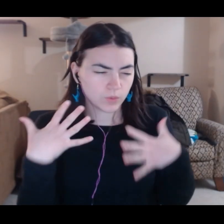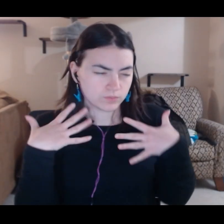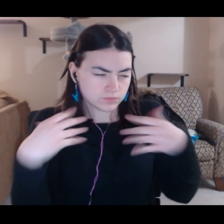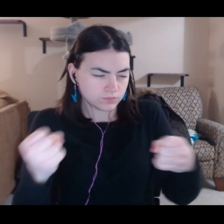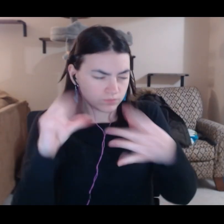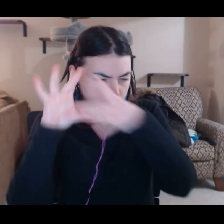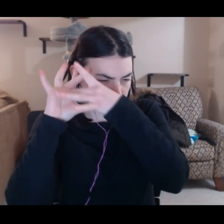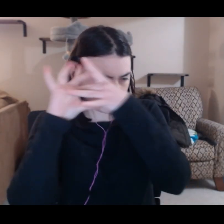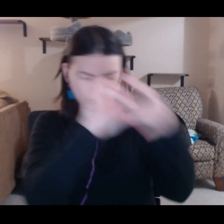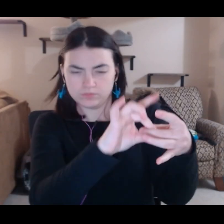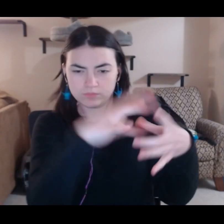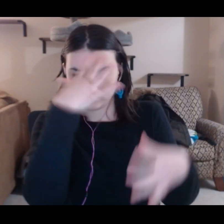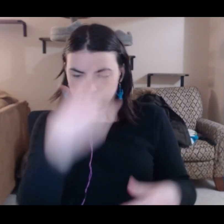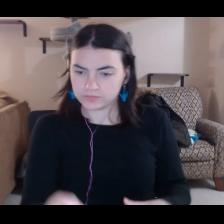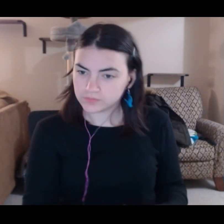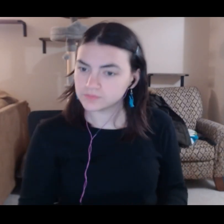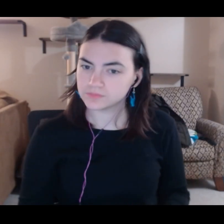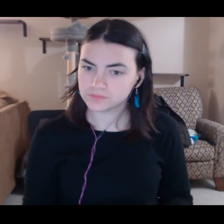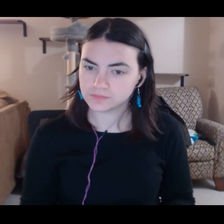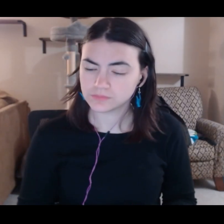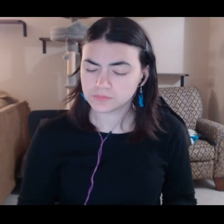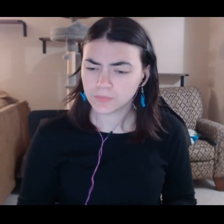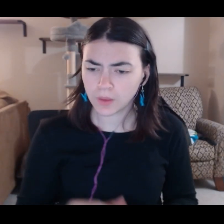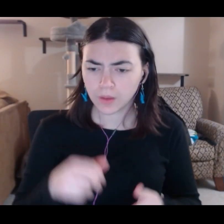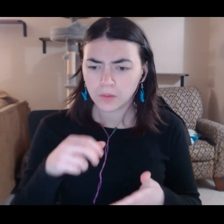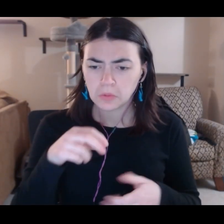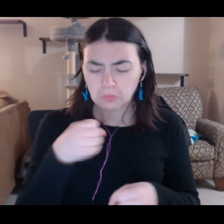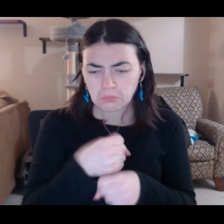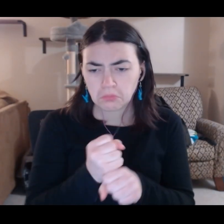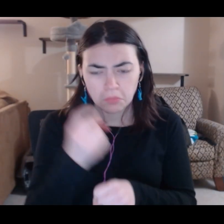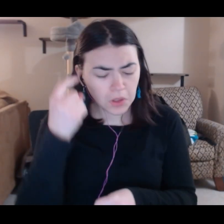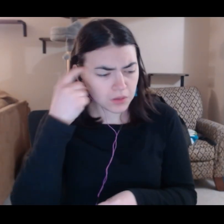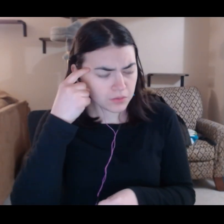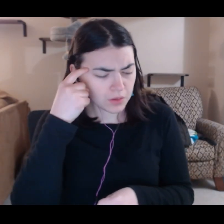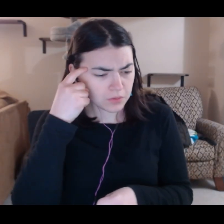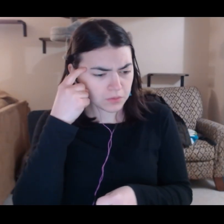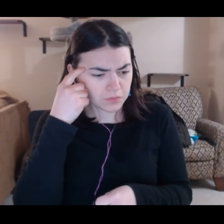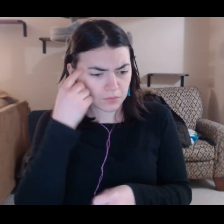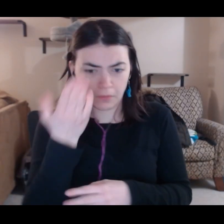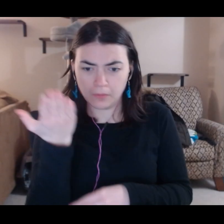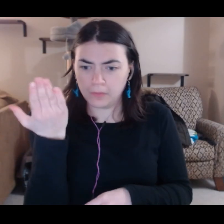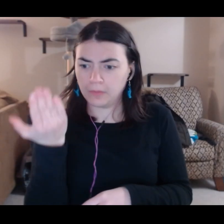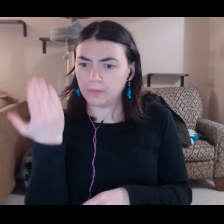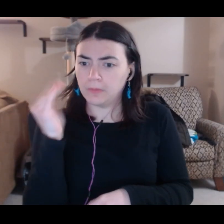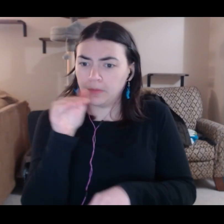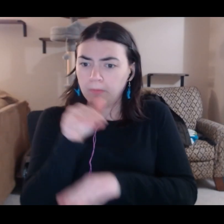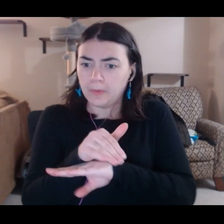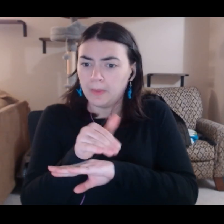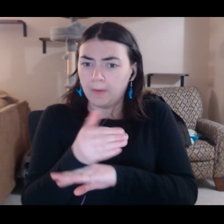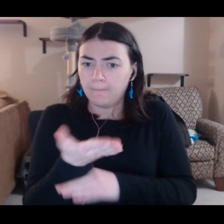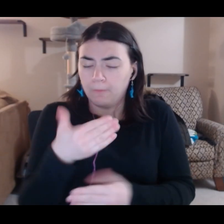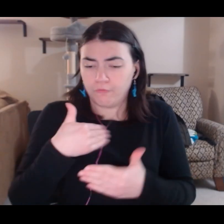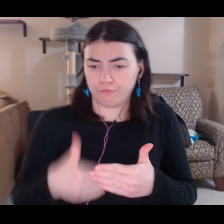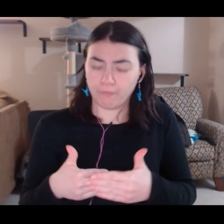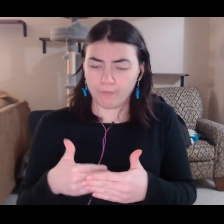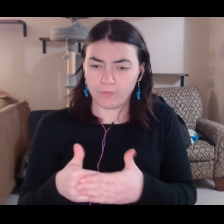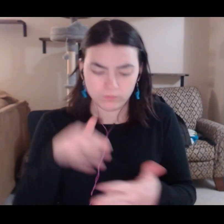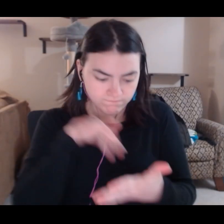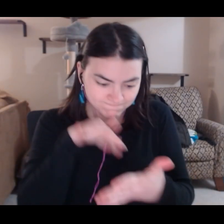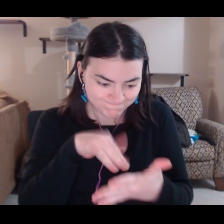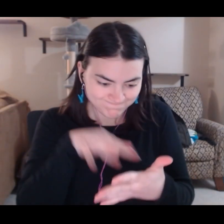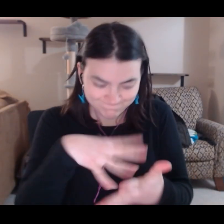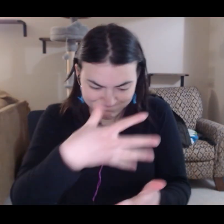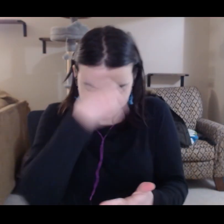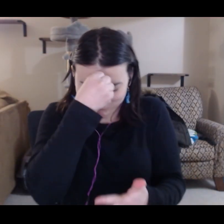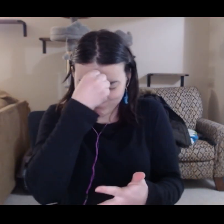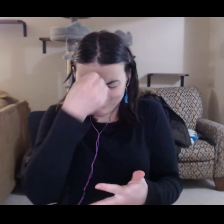logical, after all, won't the material be fresh in your mind? The information won't stick around for the long term. This brings